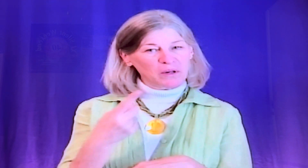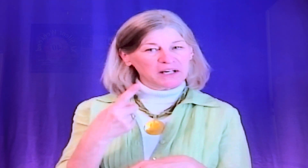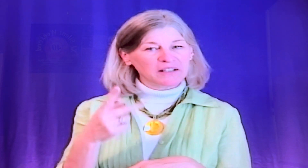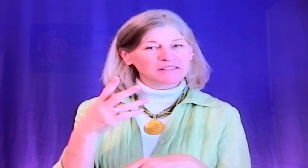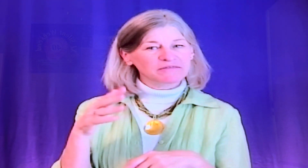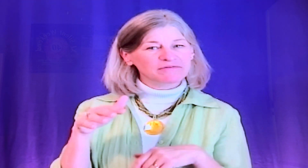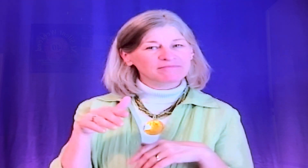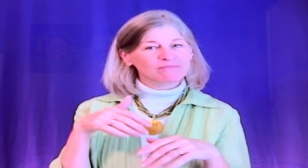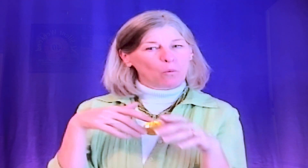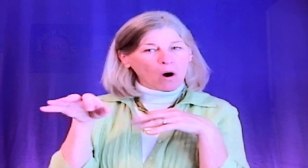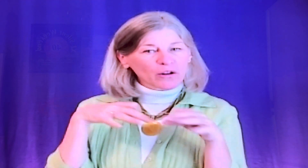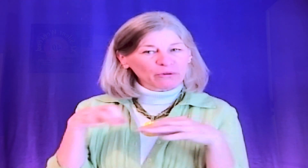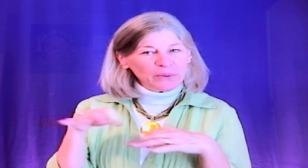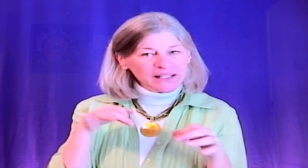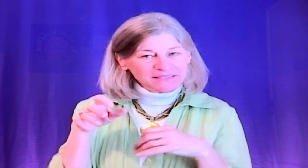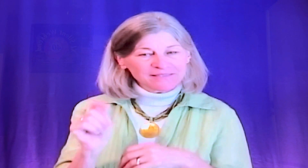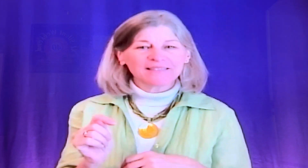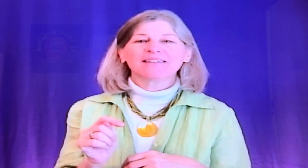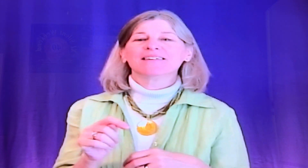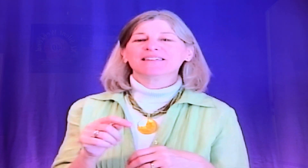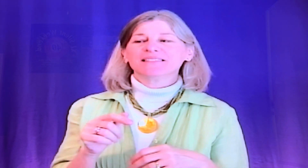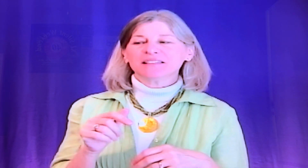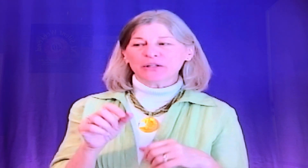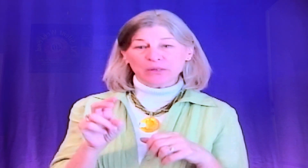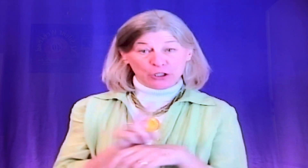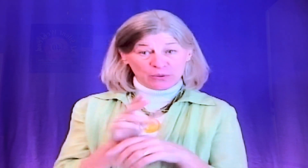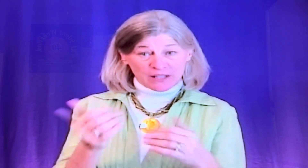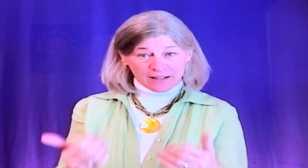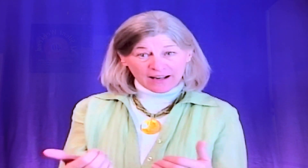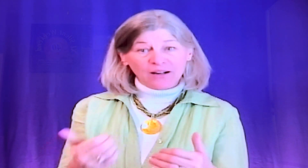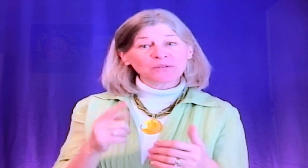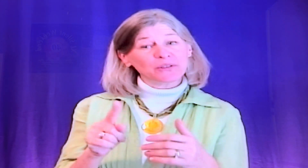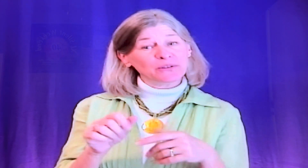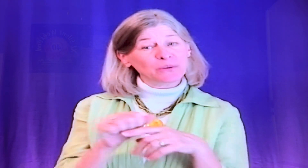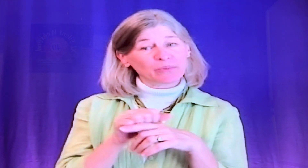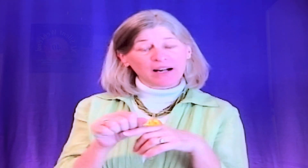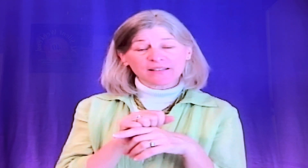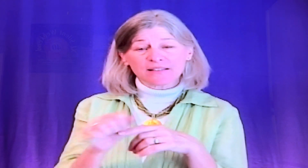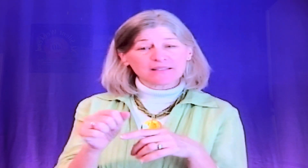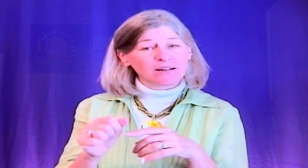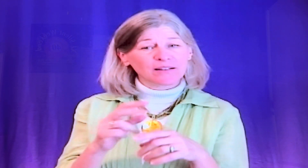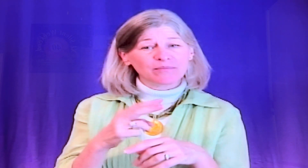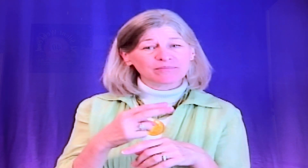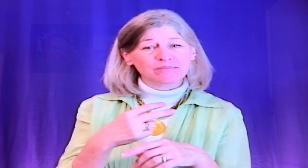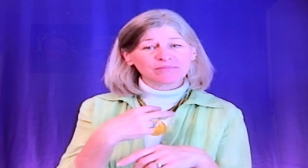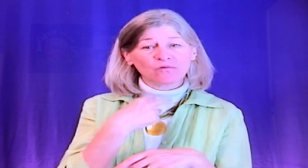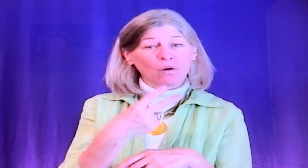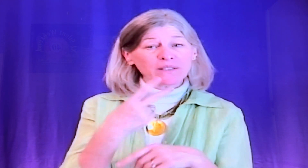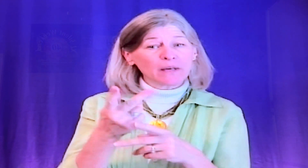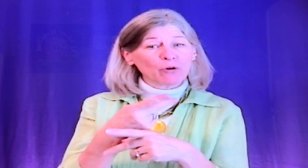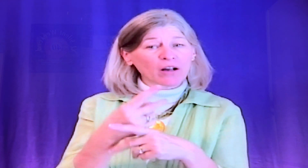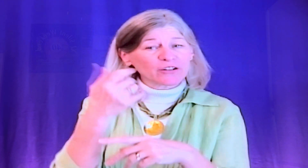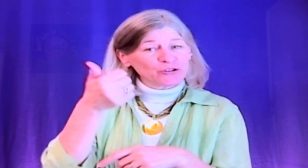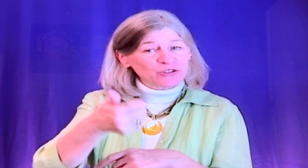have walked through it. You can use it now to practice voicing product